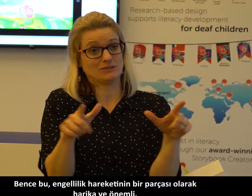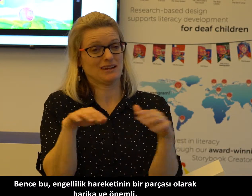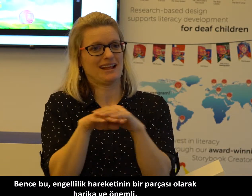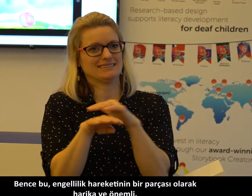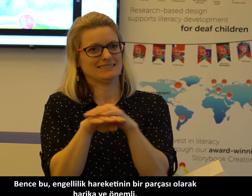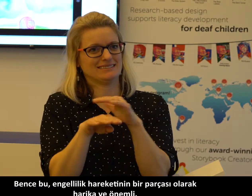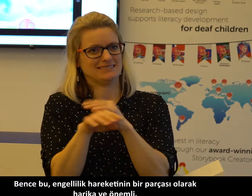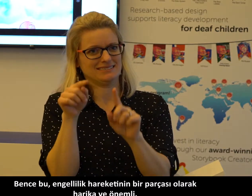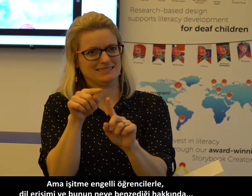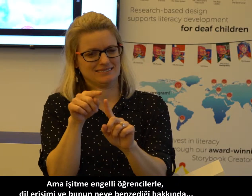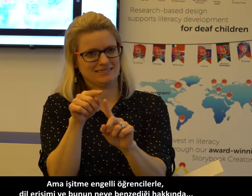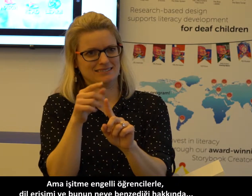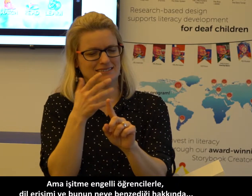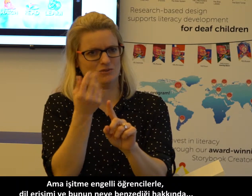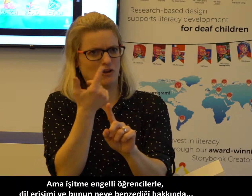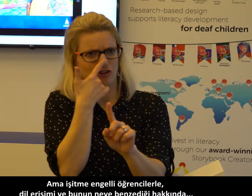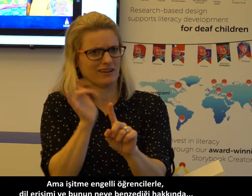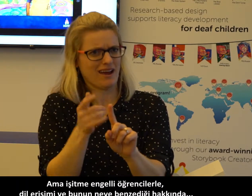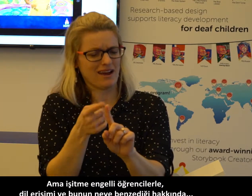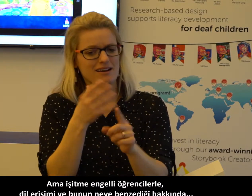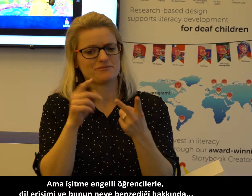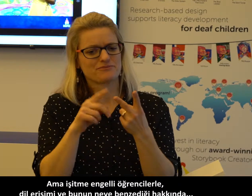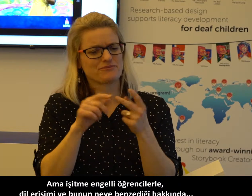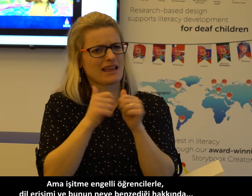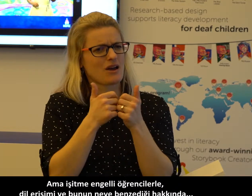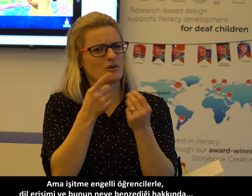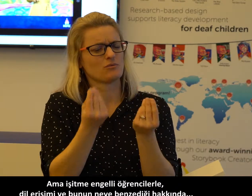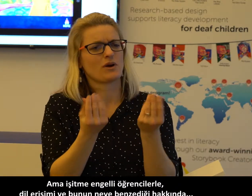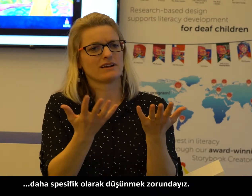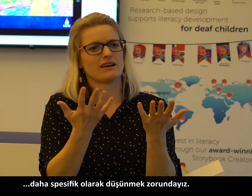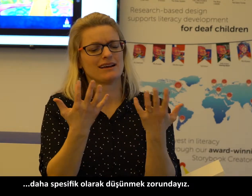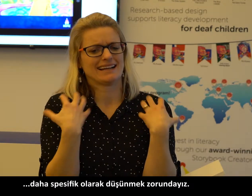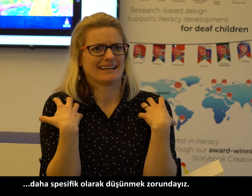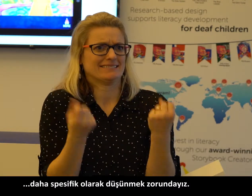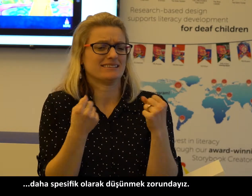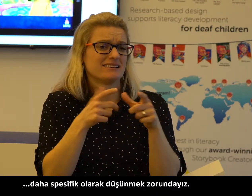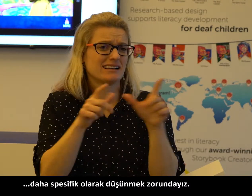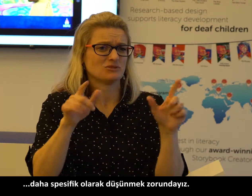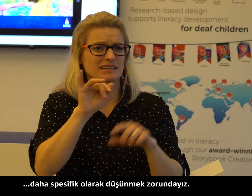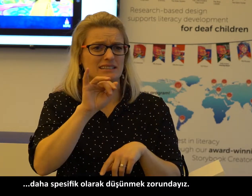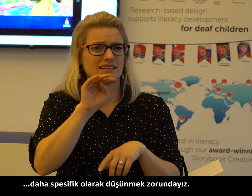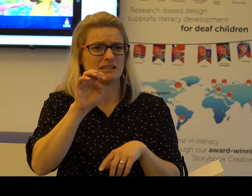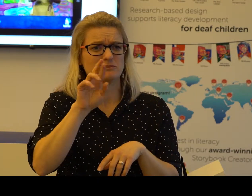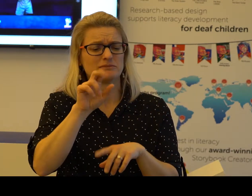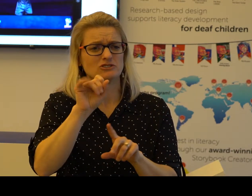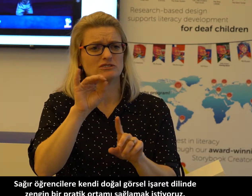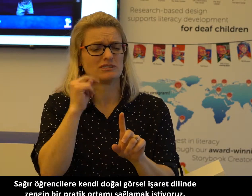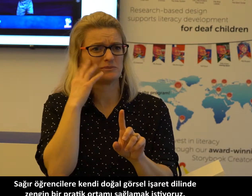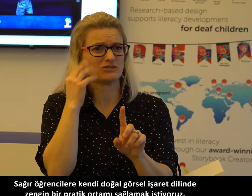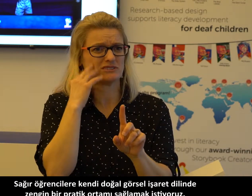around disability, but with deaf students, we have to be thinking more specifically about language access and what that looks like. We want to